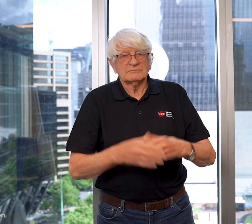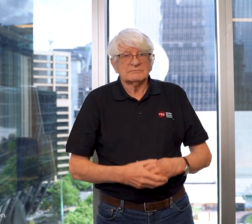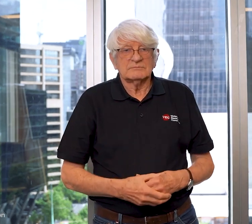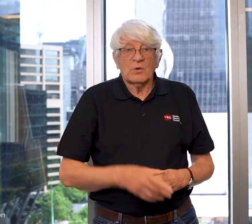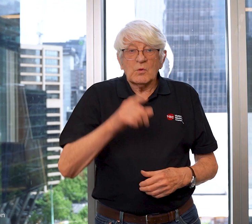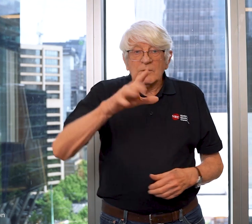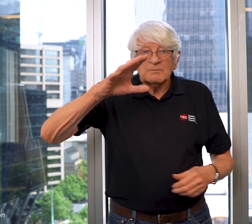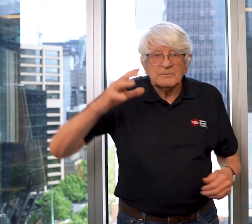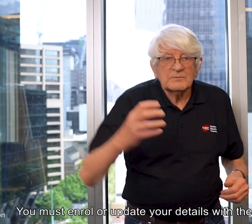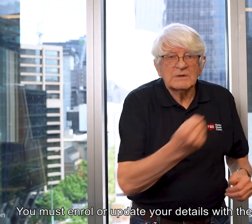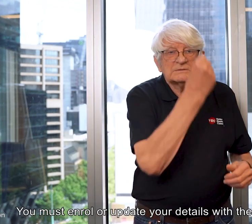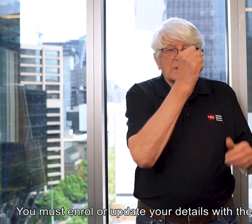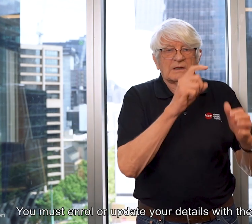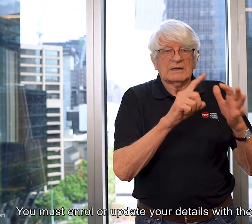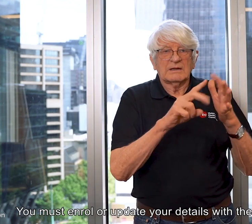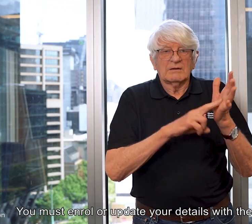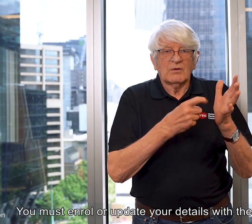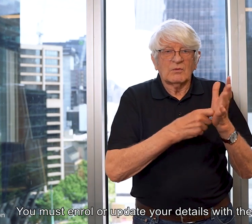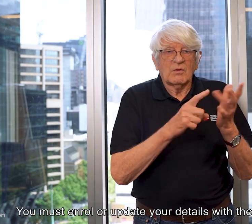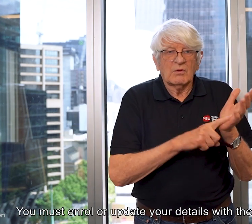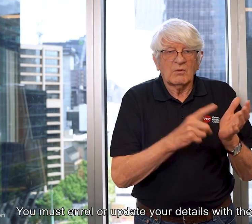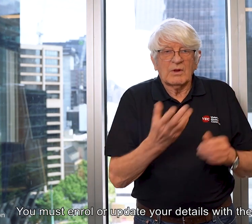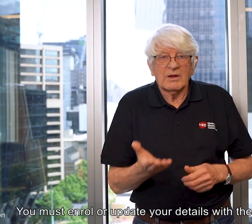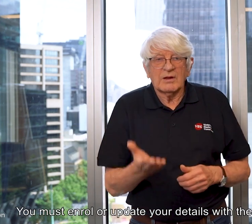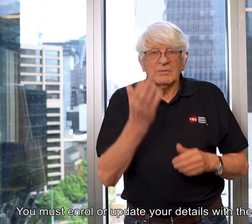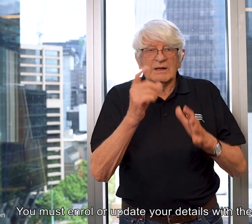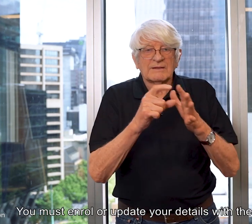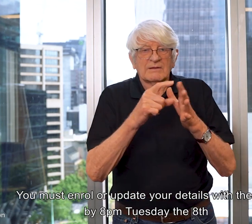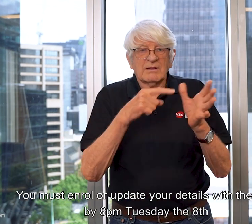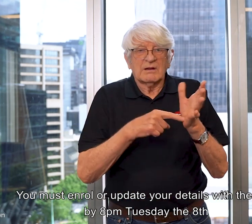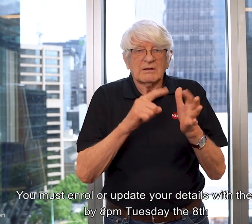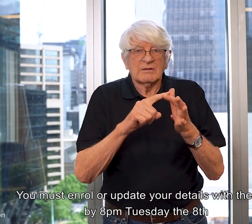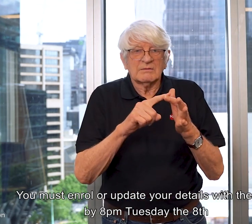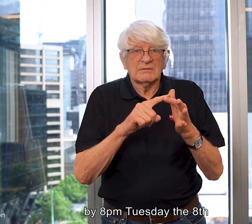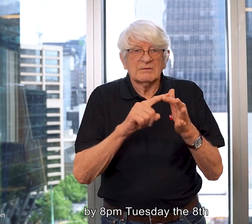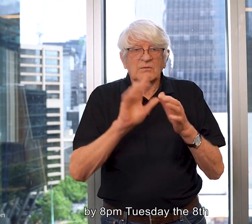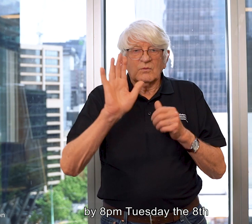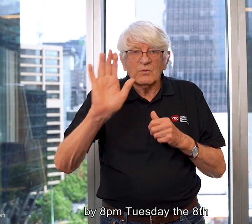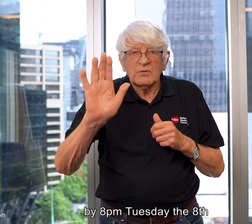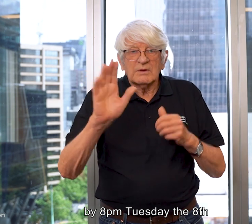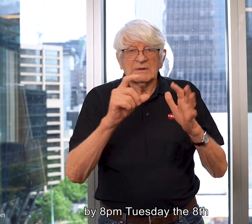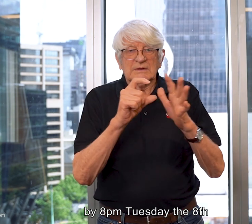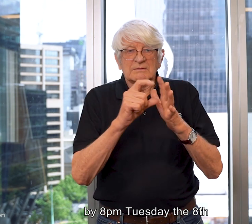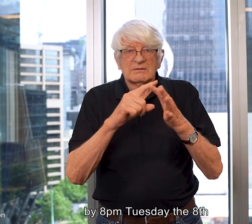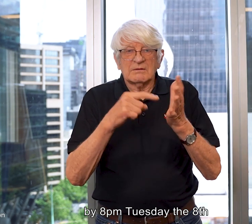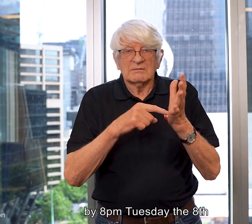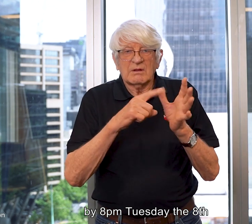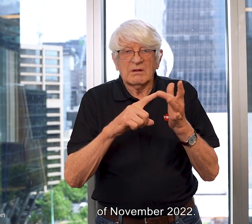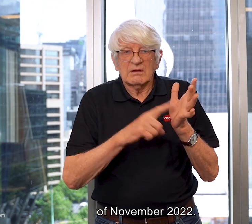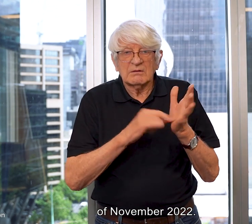You must enrol or update your details with the VEC by 8pm Tuesday 8th November